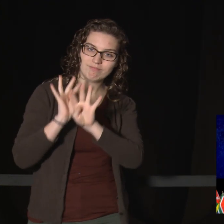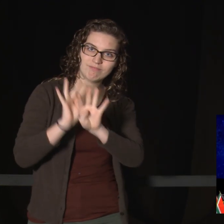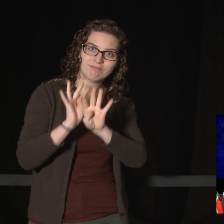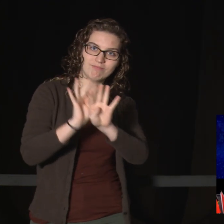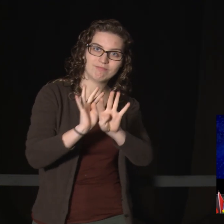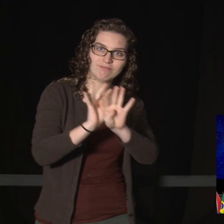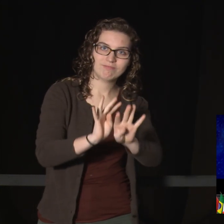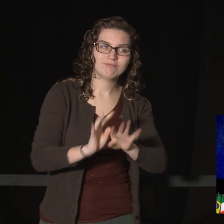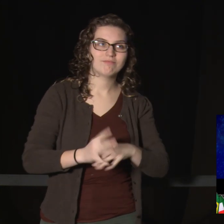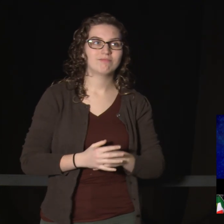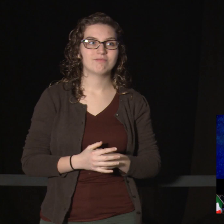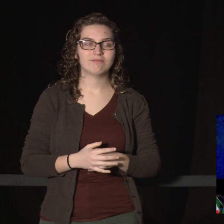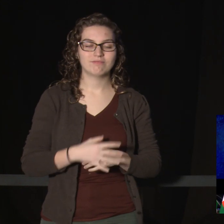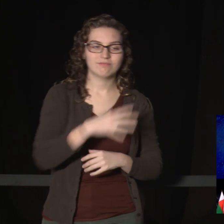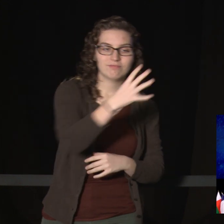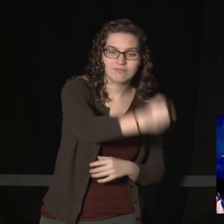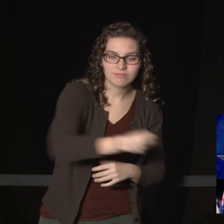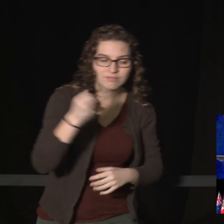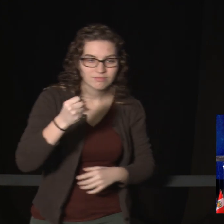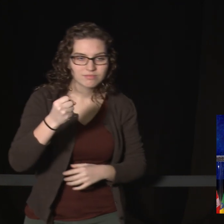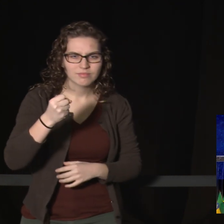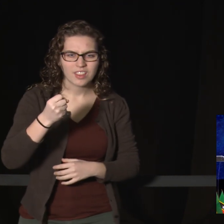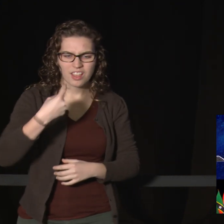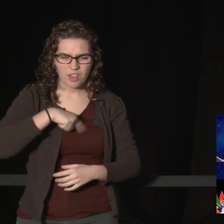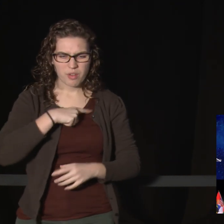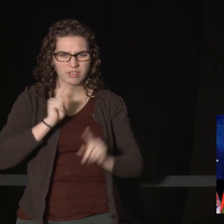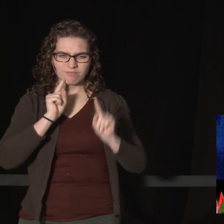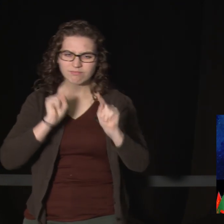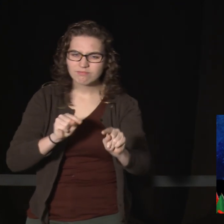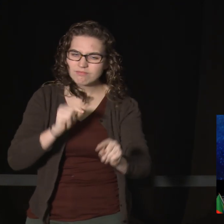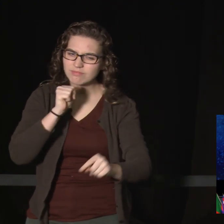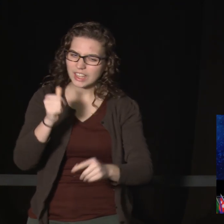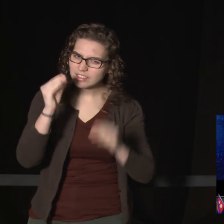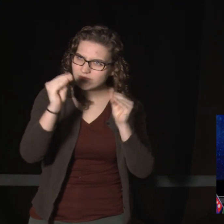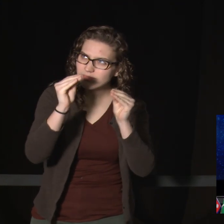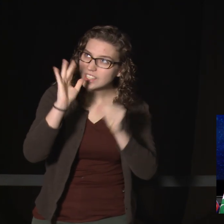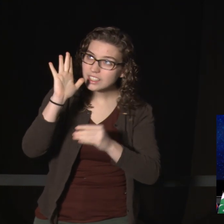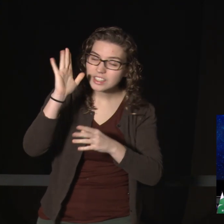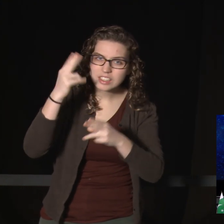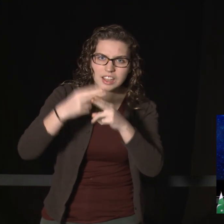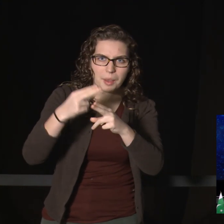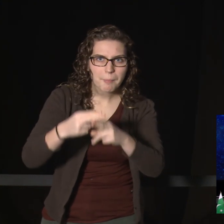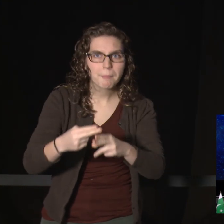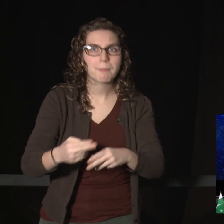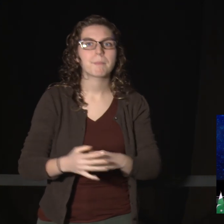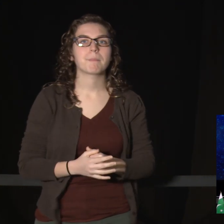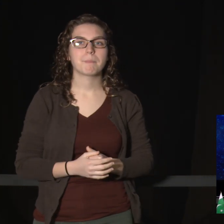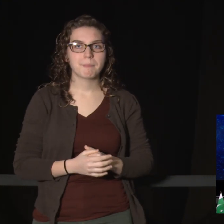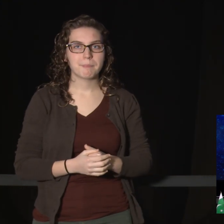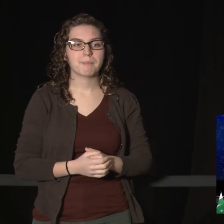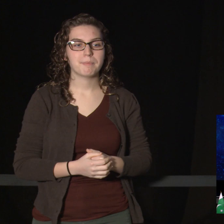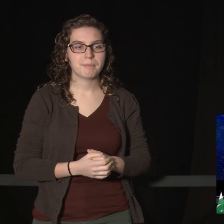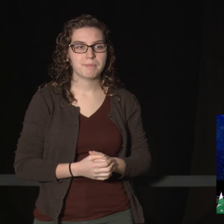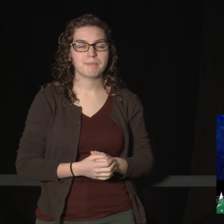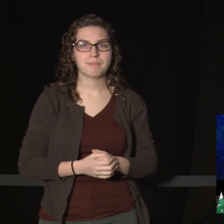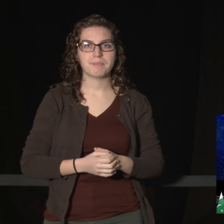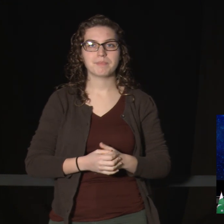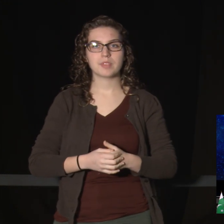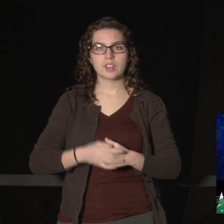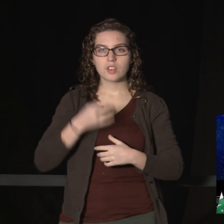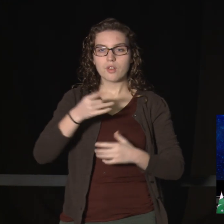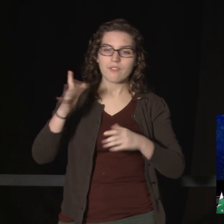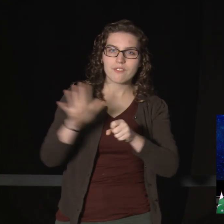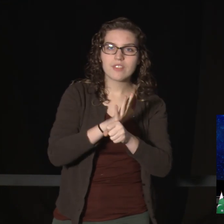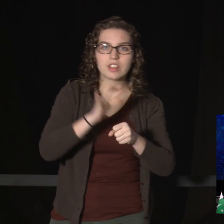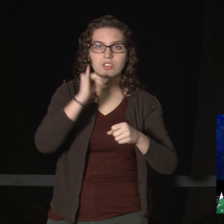Took him back in. Didn't we not strictly command you to not teach in his name? Verse 28, same chapter. And look, you have filled Jerusalem with